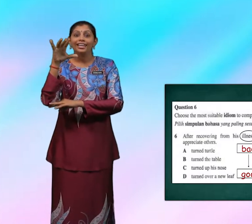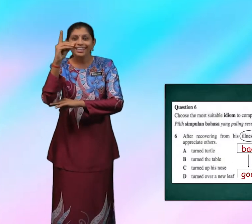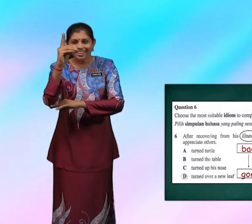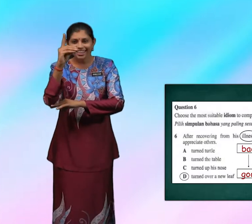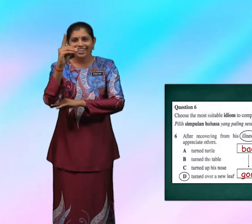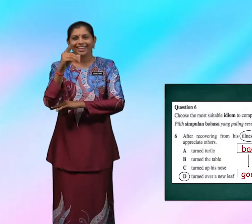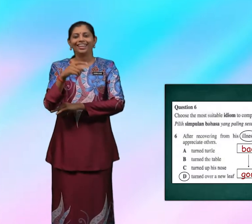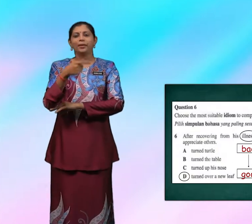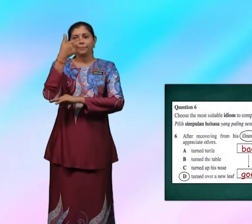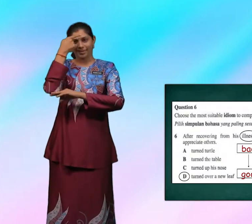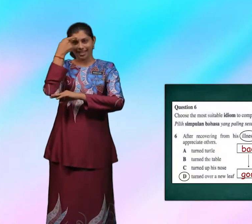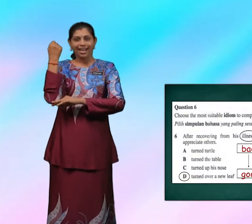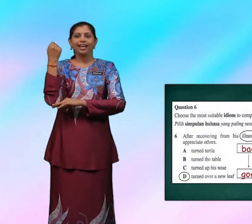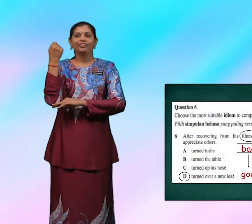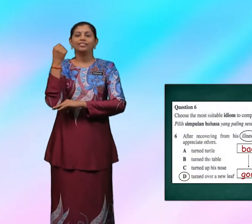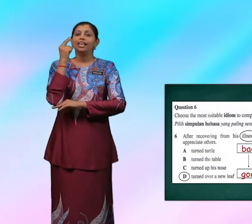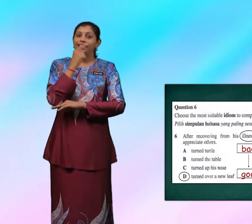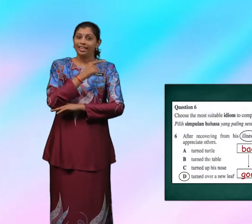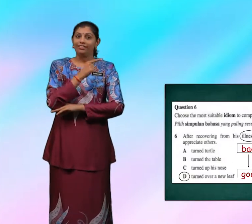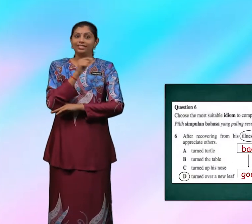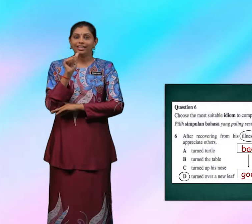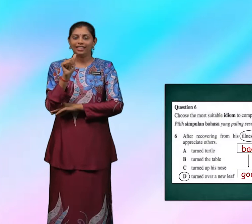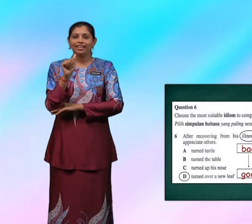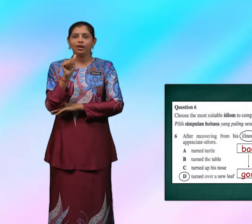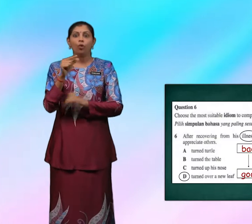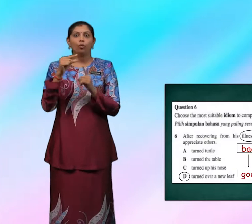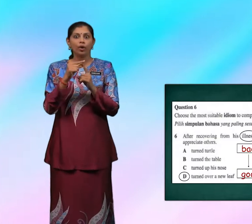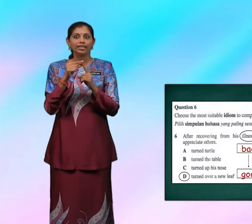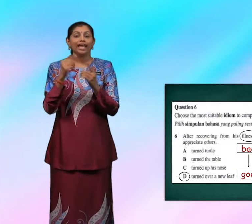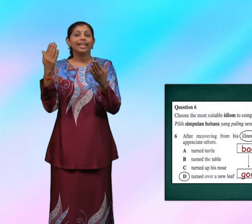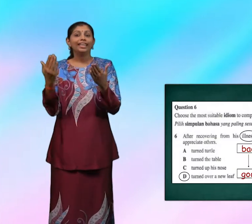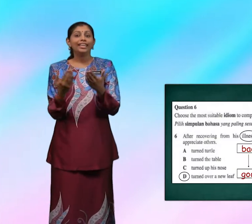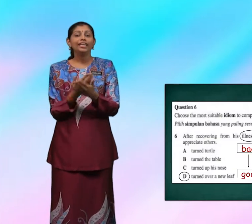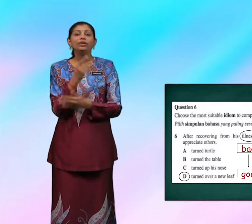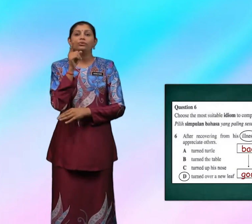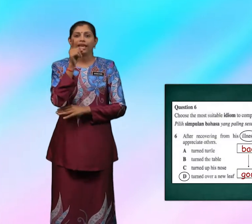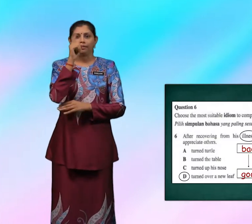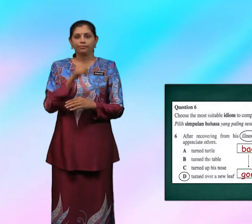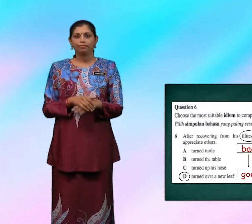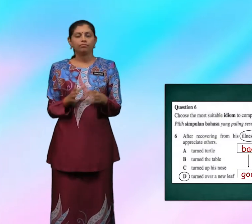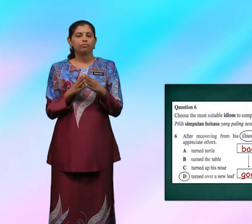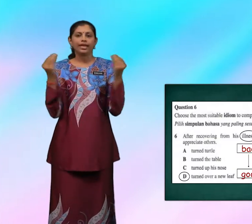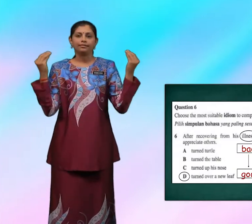D, because there is a word new there. Done.